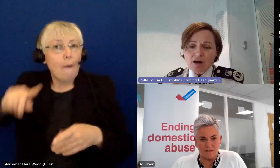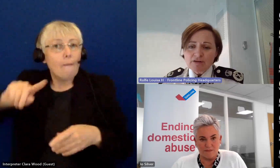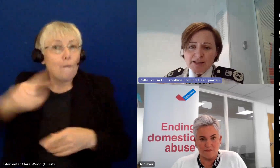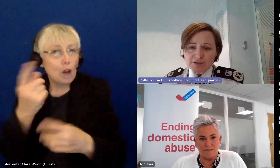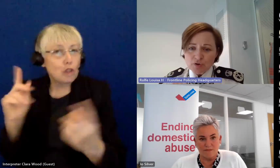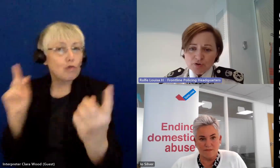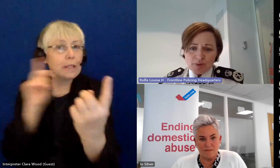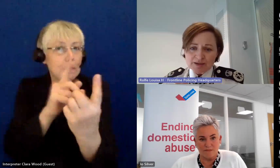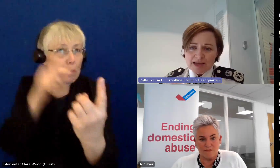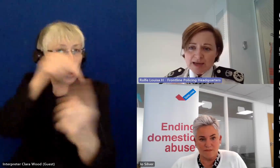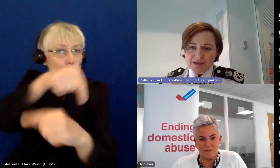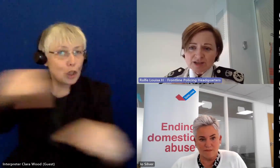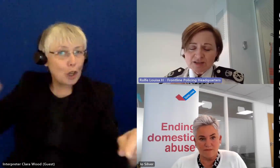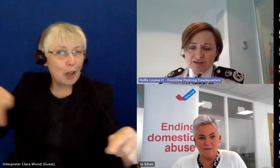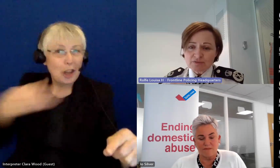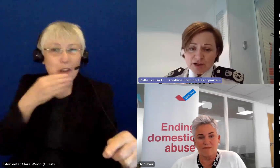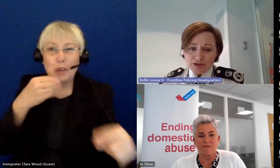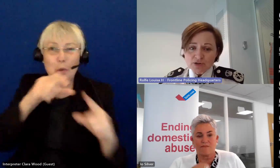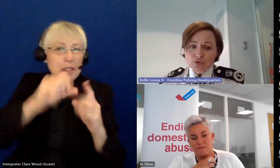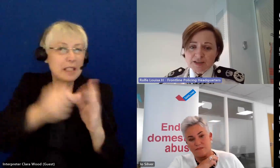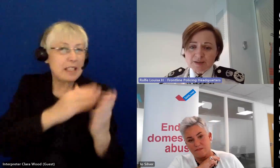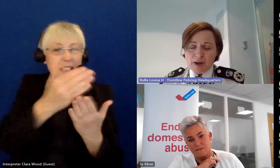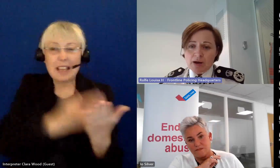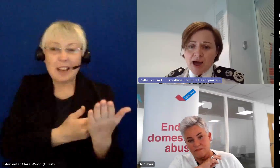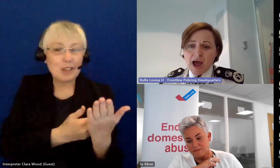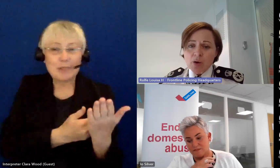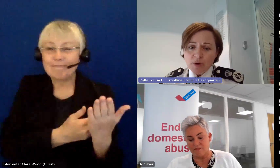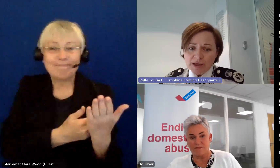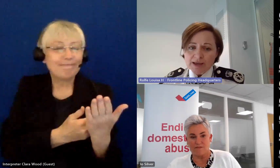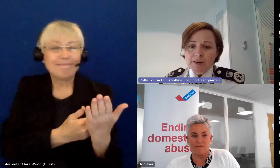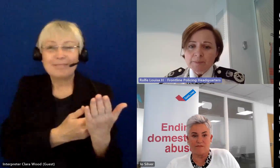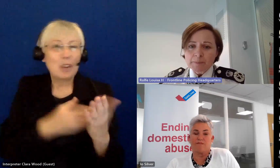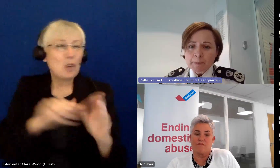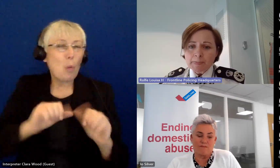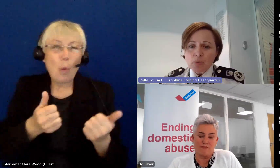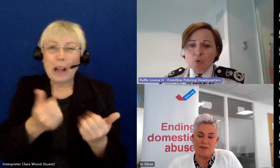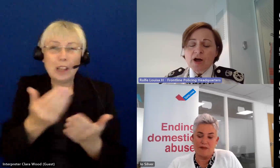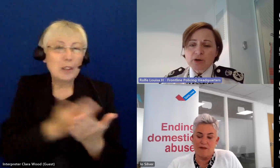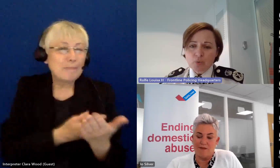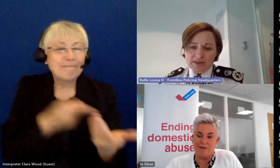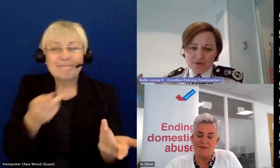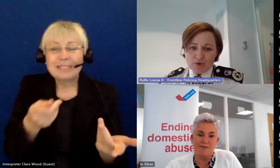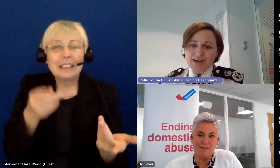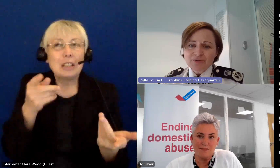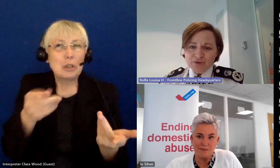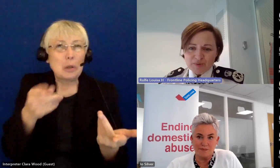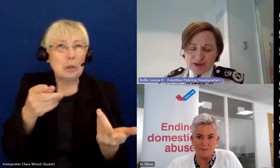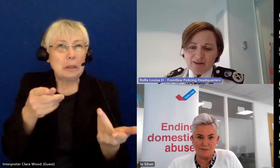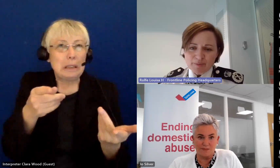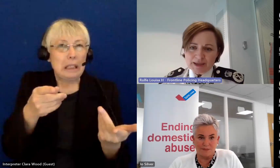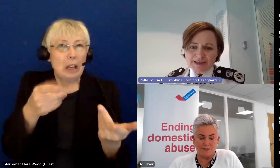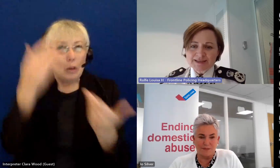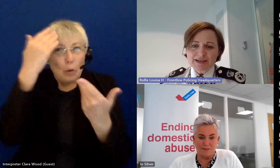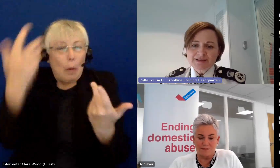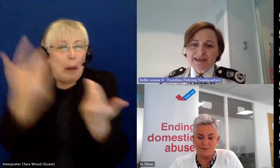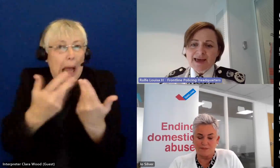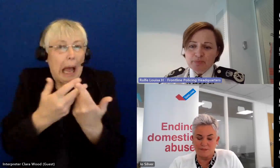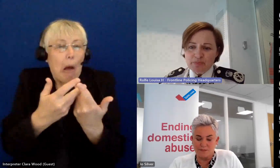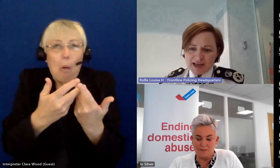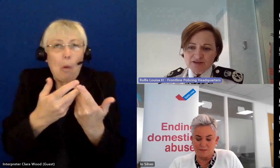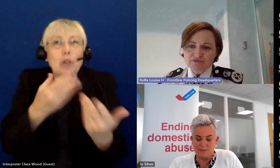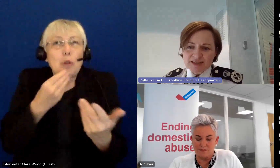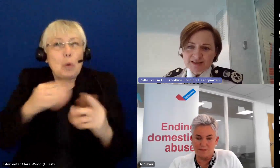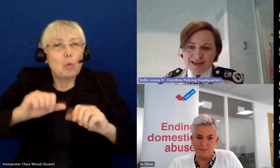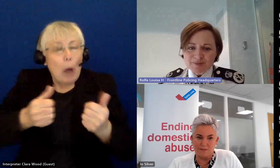the Dara is not about saying Dash isn't the right tool. It's about how we work with the workforce we have in policing to